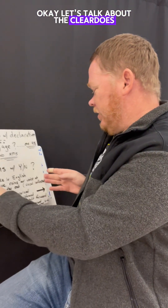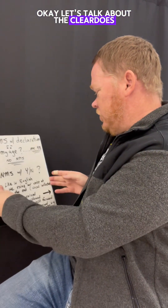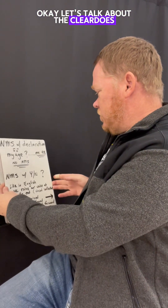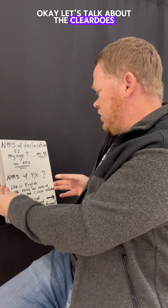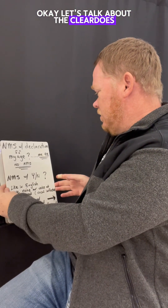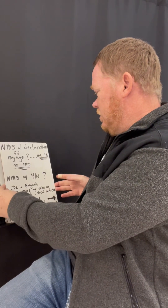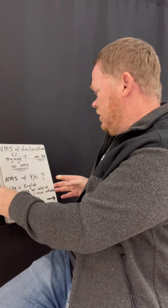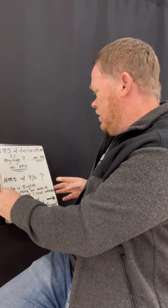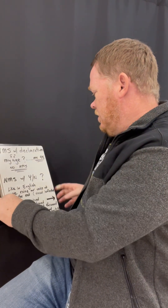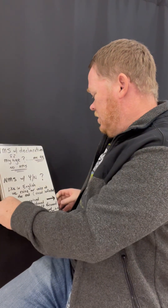declaratives.